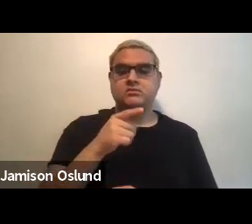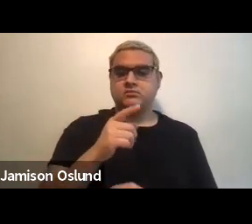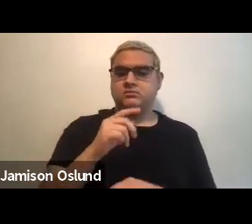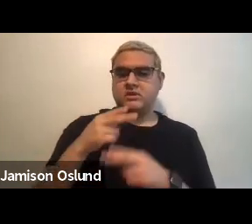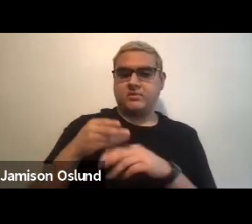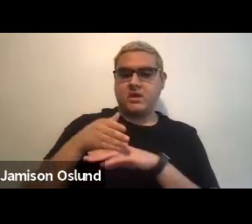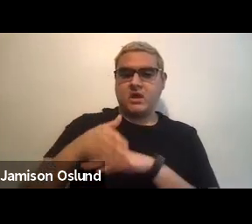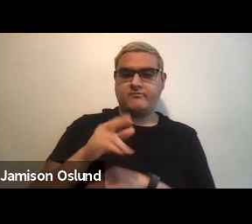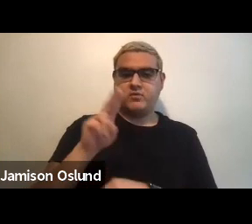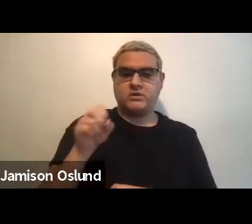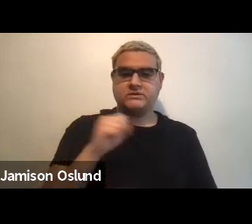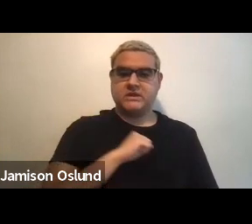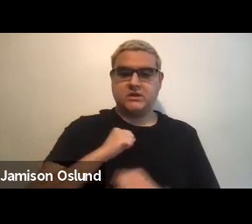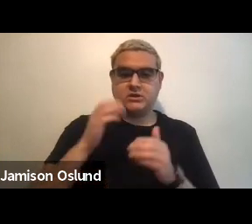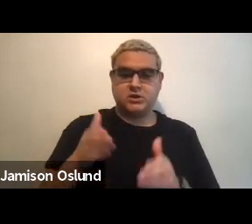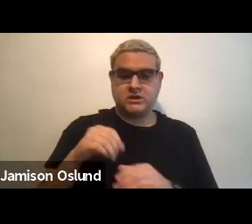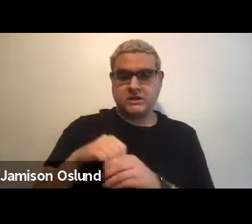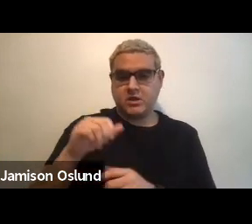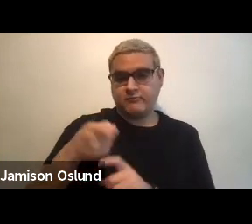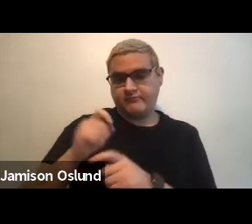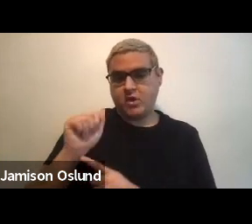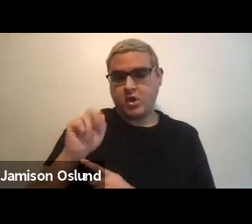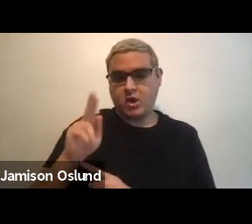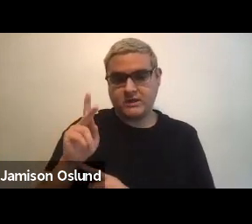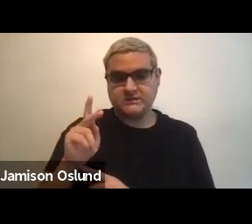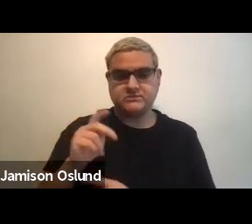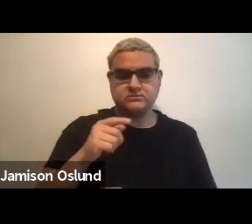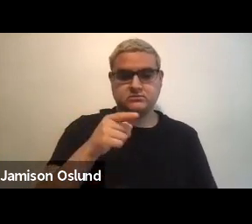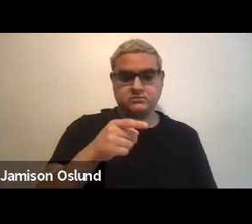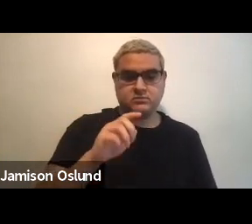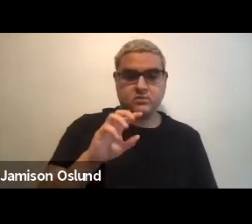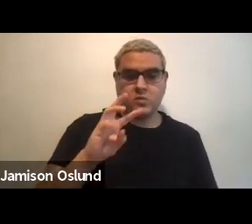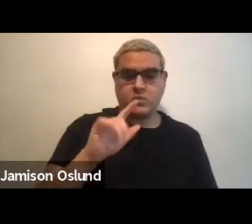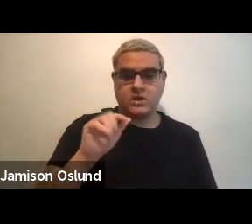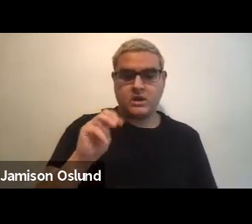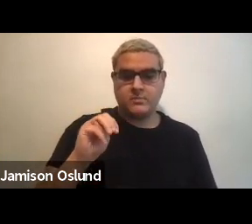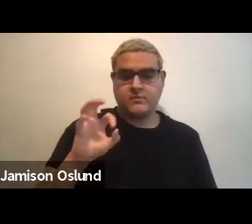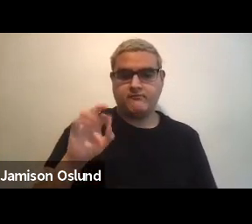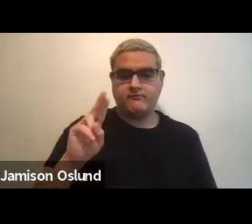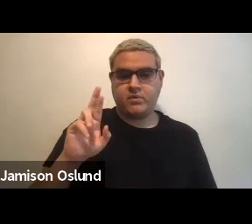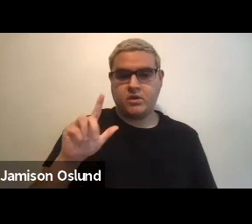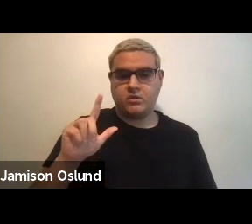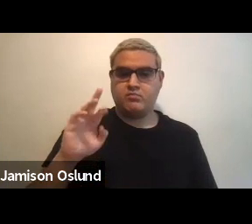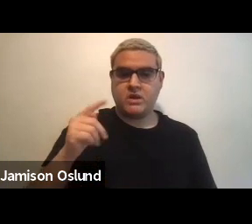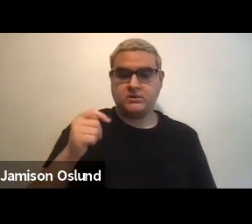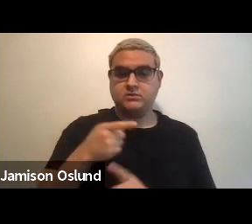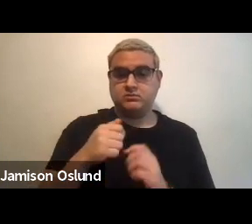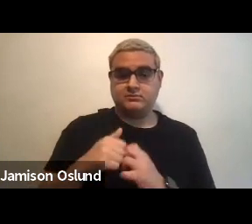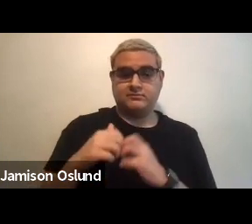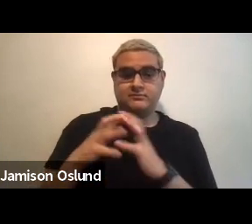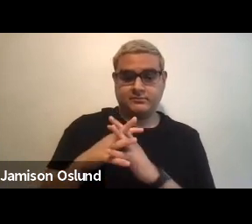So the Fulbright program is actually named after a US senator, senator in